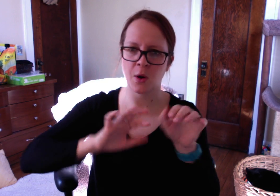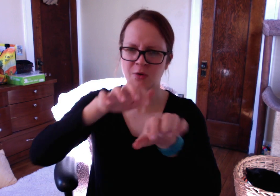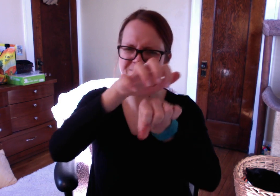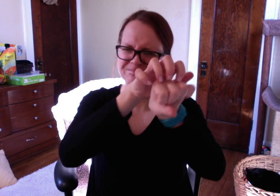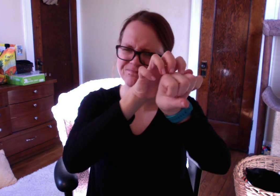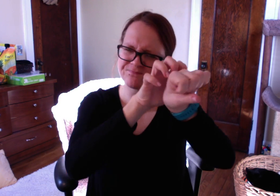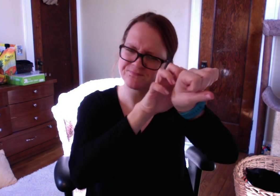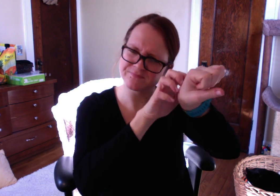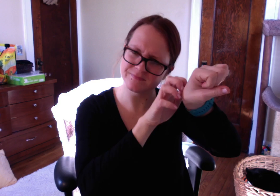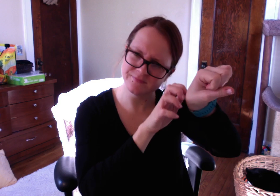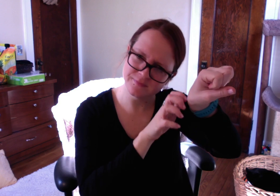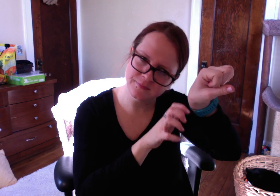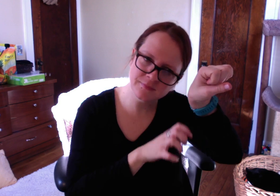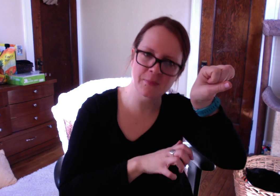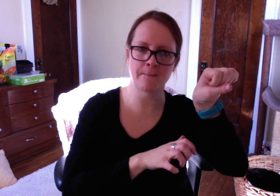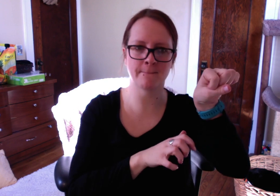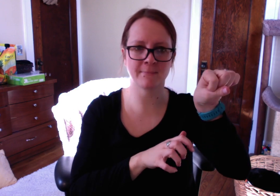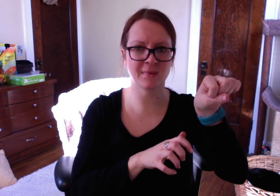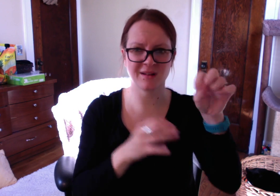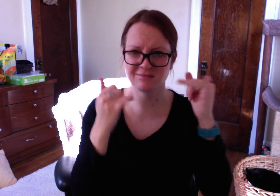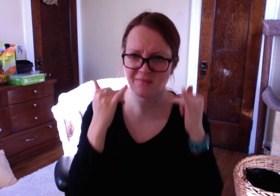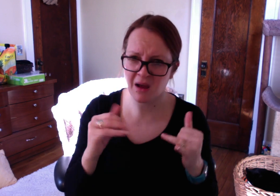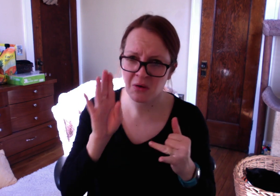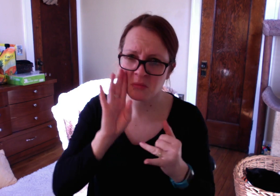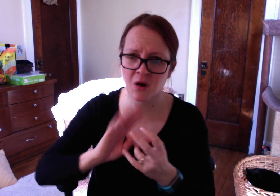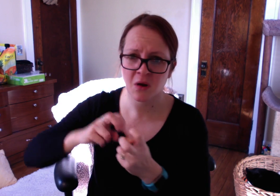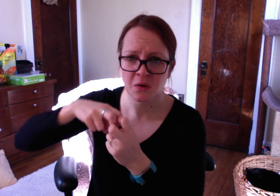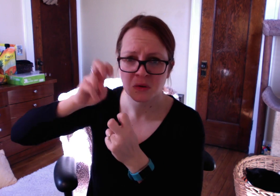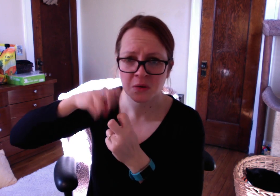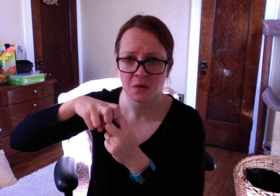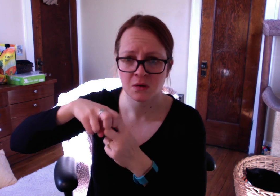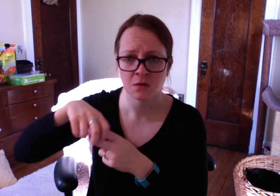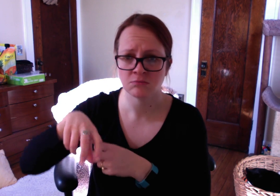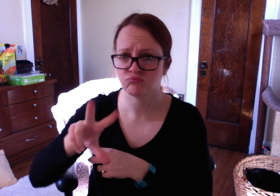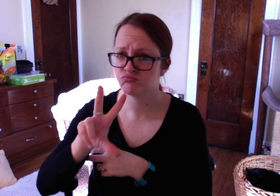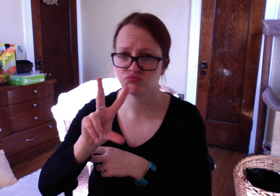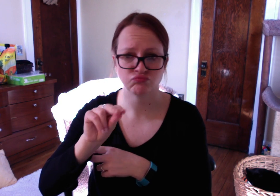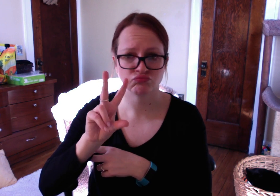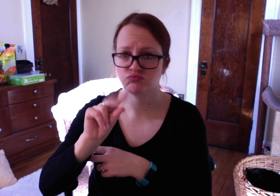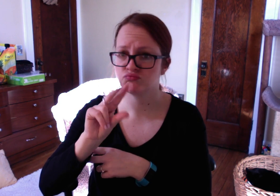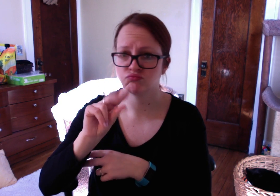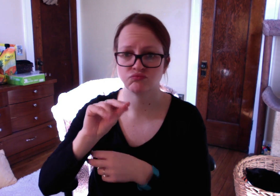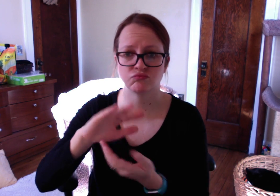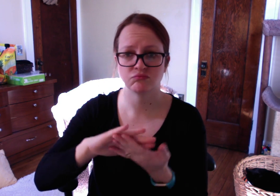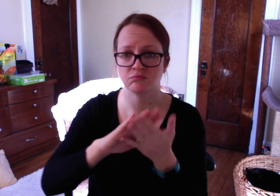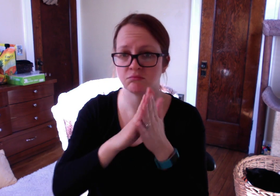Brown Squirrel no longer. He was now Chipmunk, the striped one.